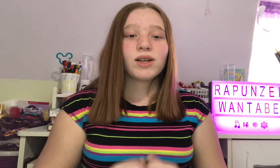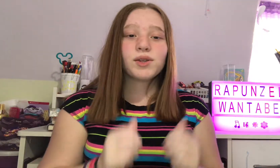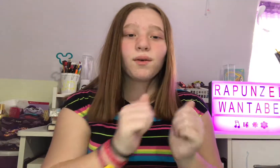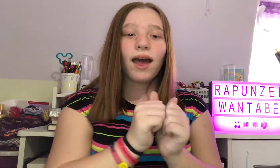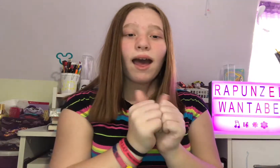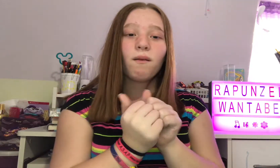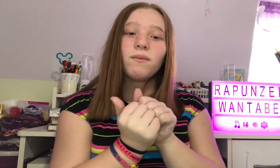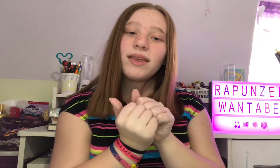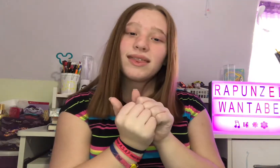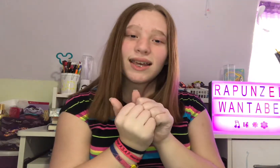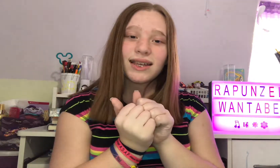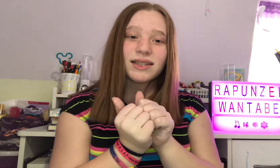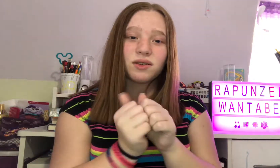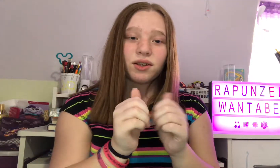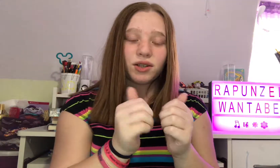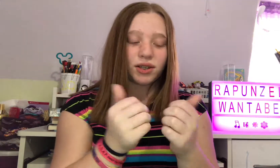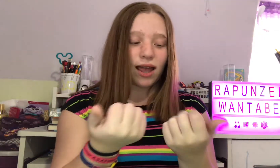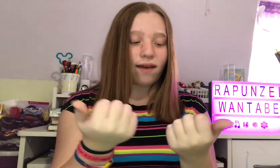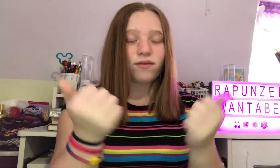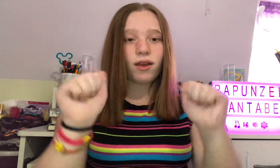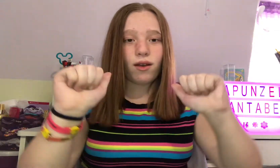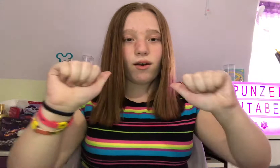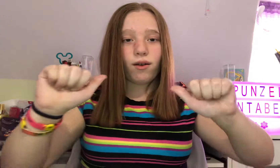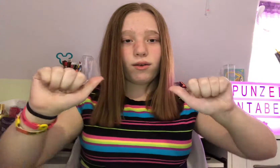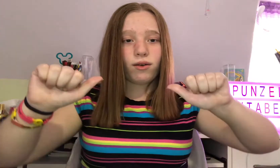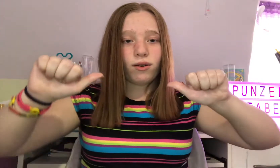So how will be this. So you just have